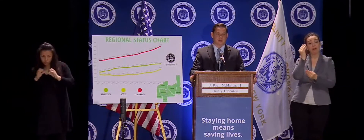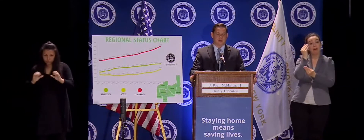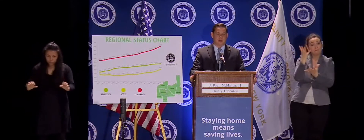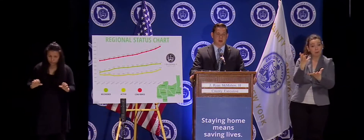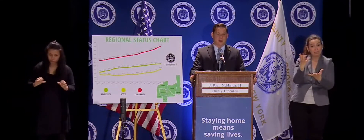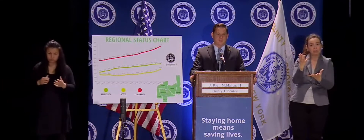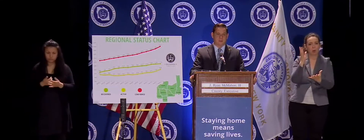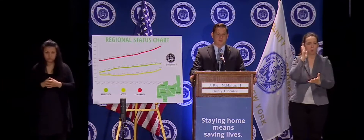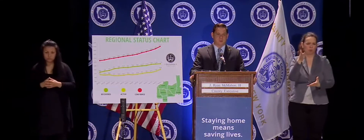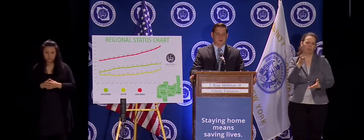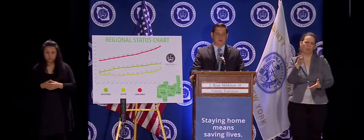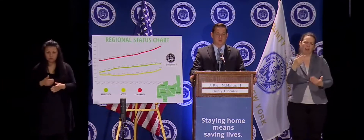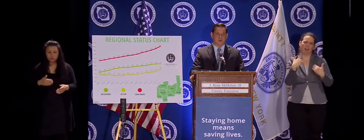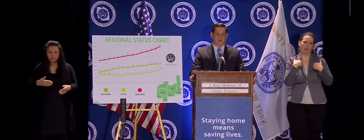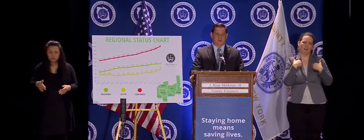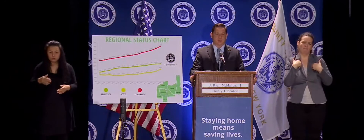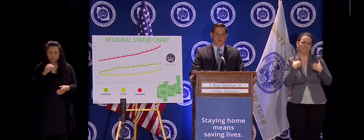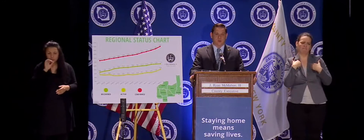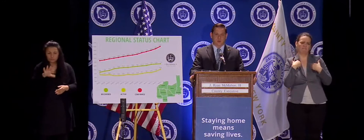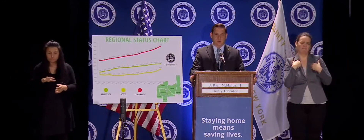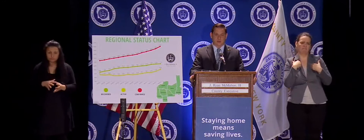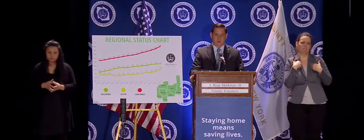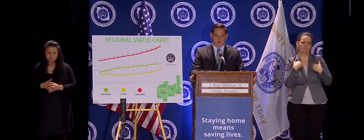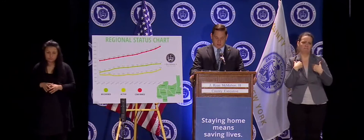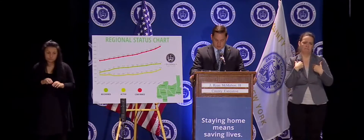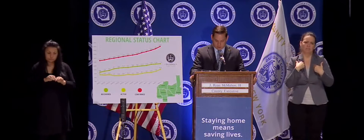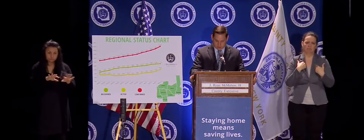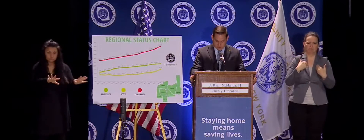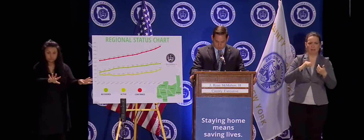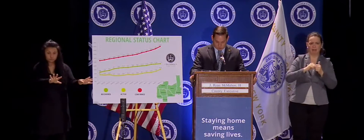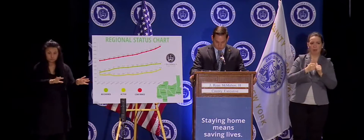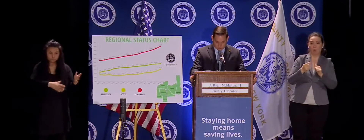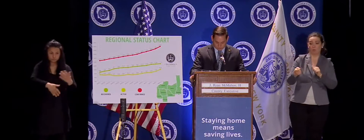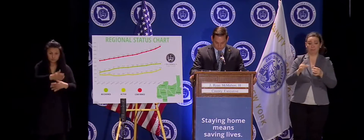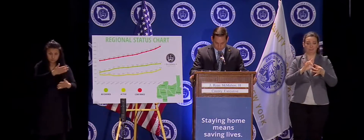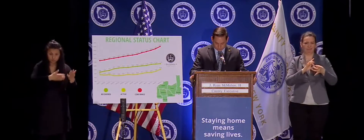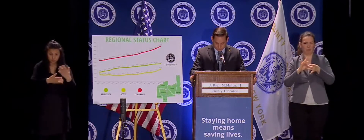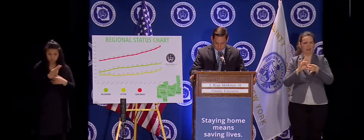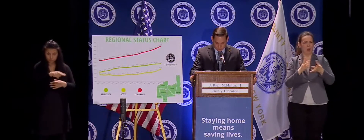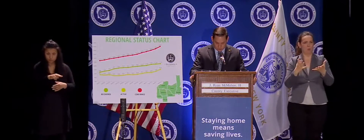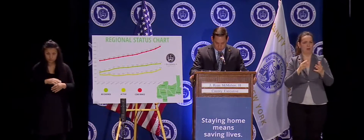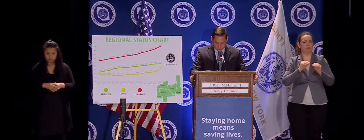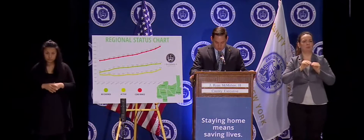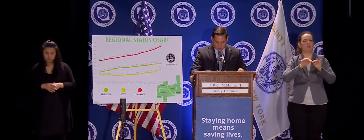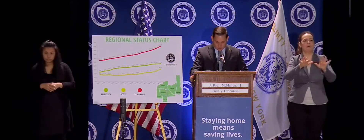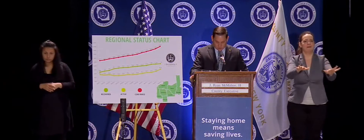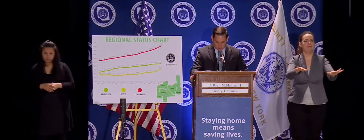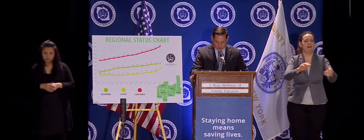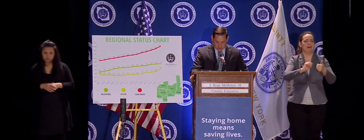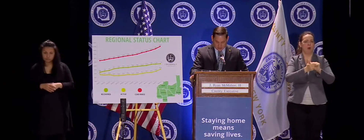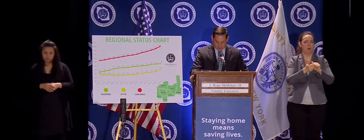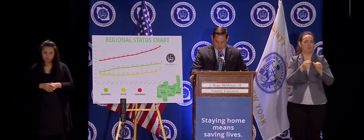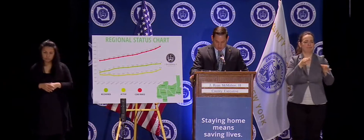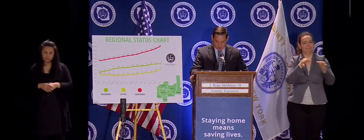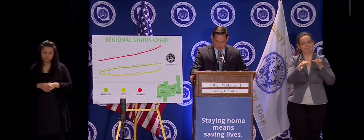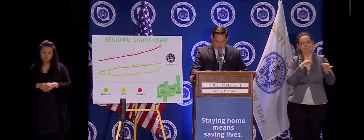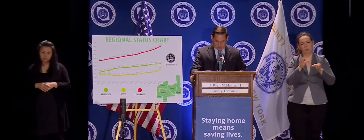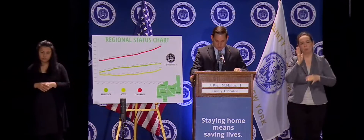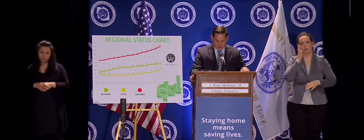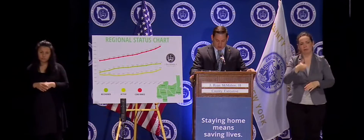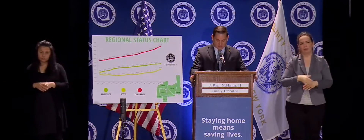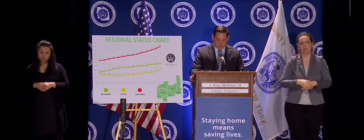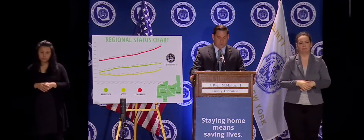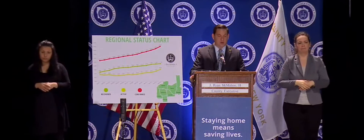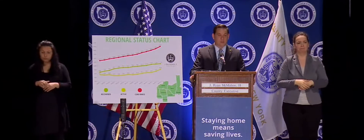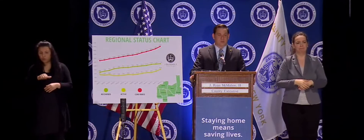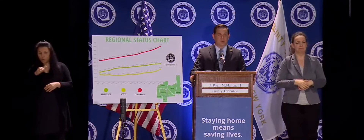days, especially going into Mother's Day weekend coming up soon. When we look at quarantine numbers,